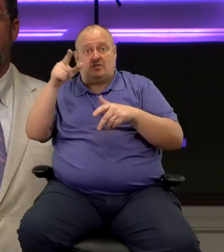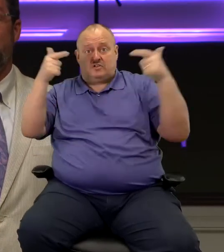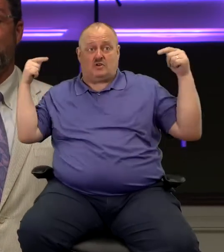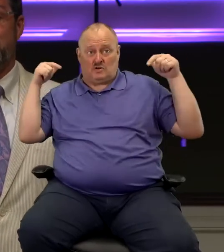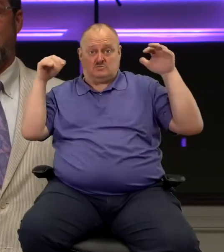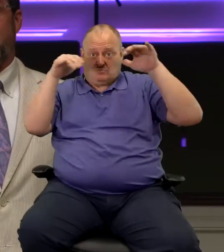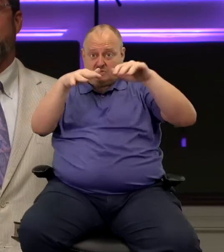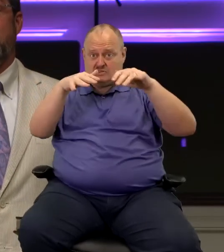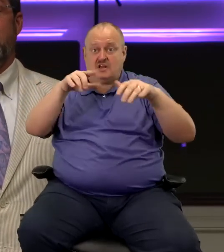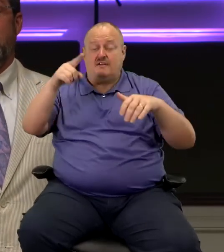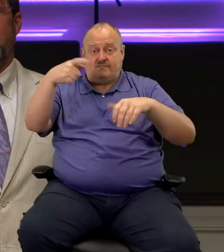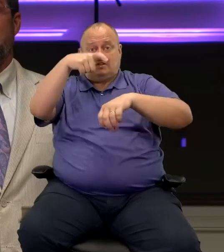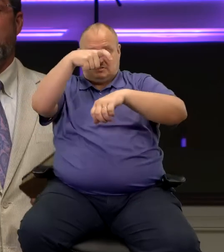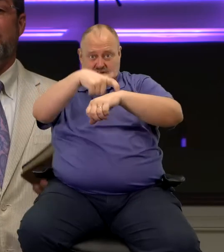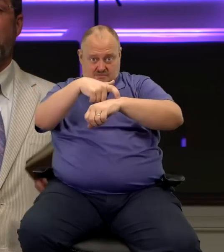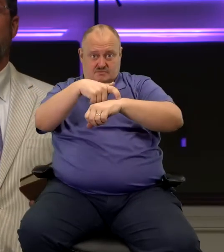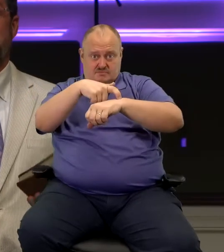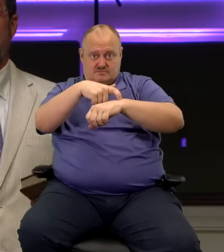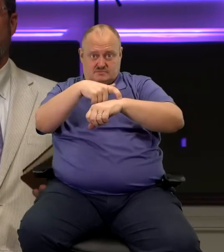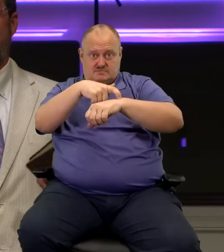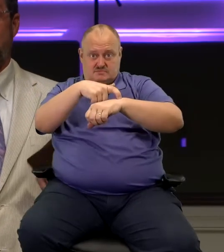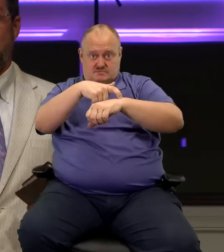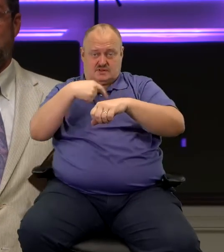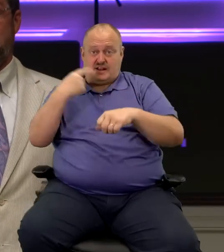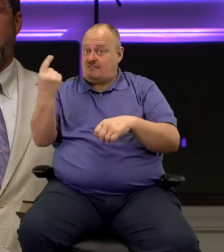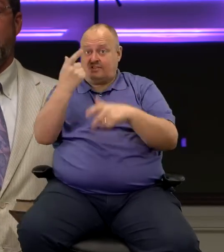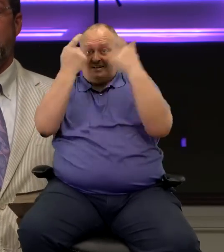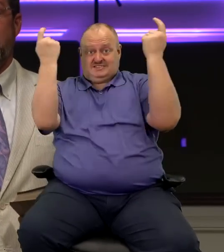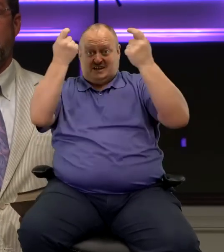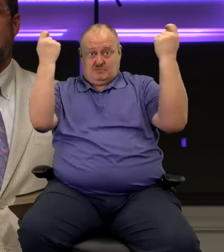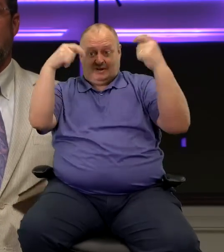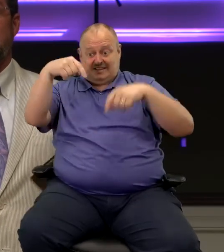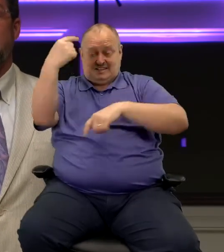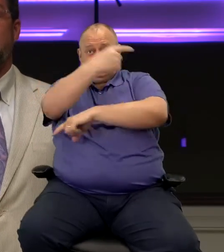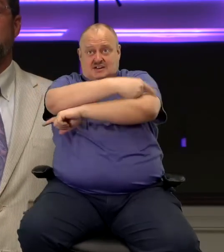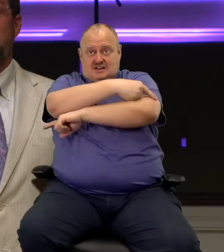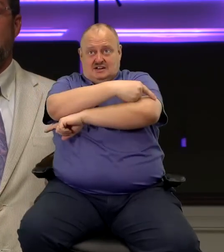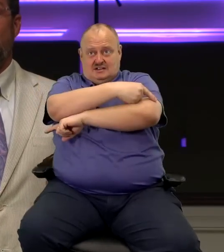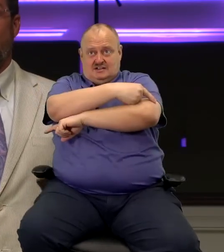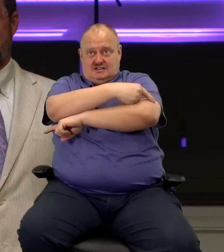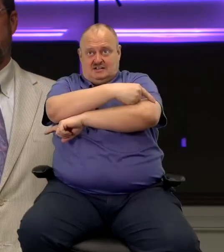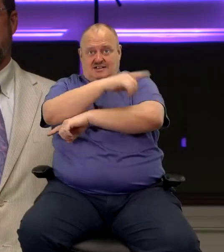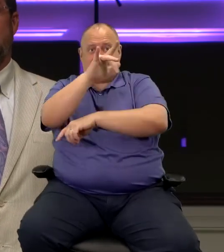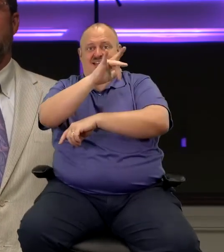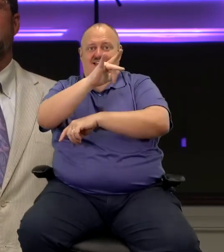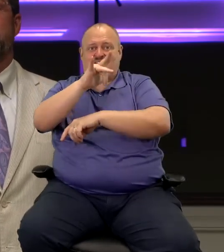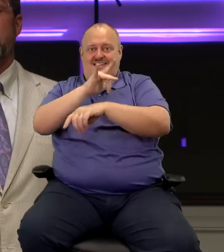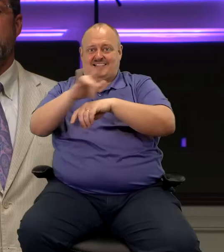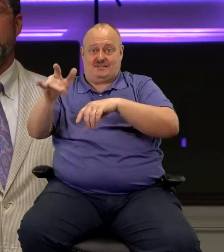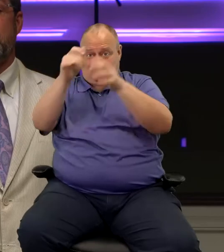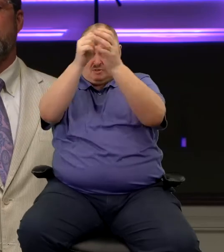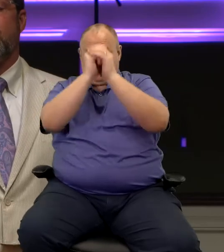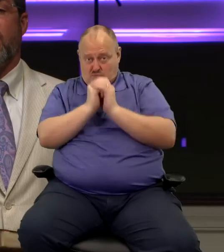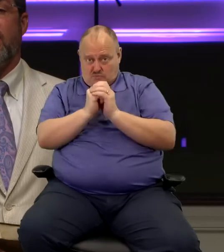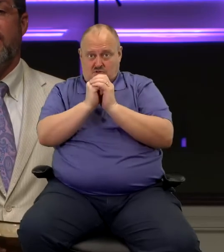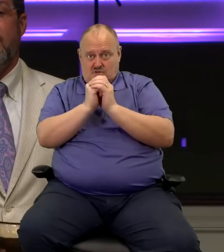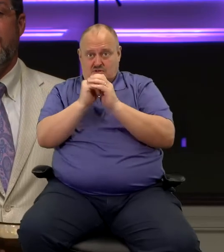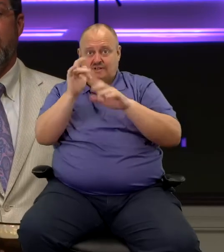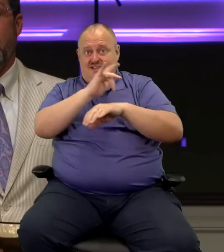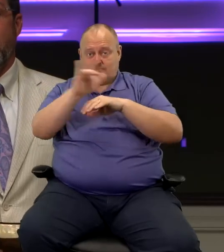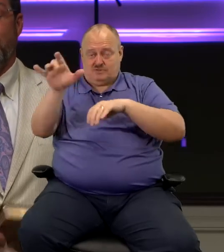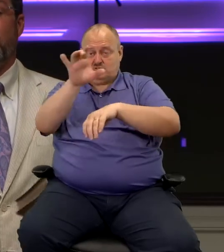is the very first time that I've ever celebrated this day in an empty worship center, an empty